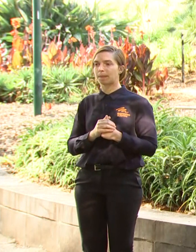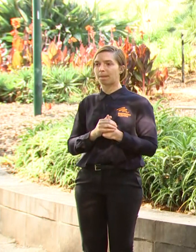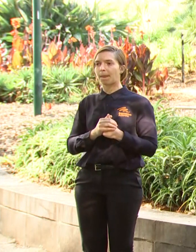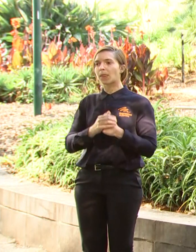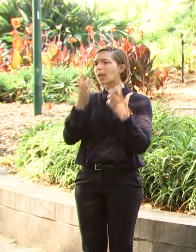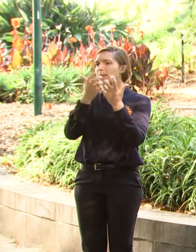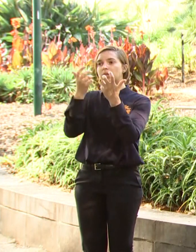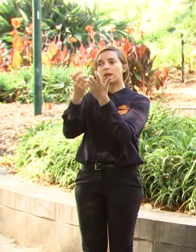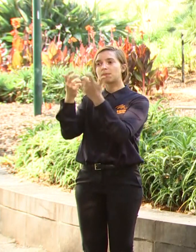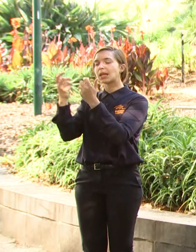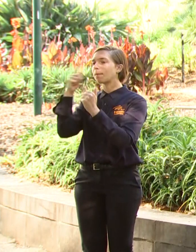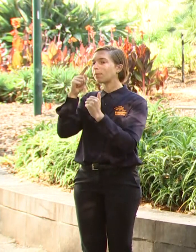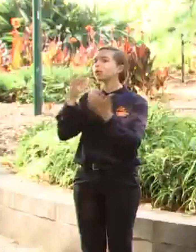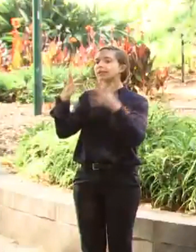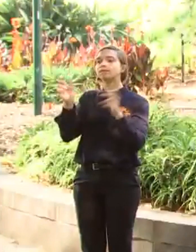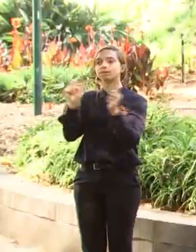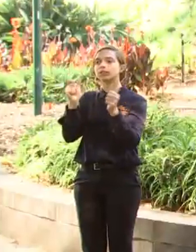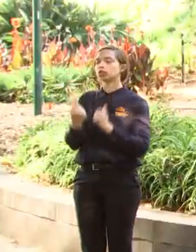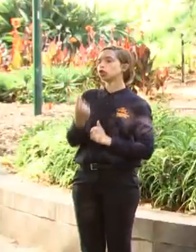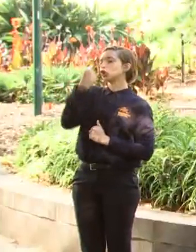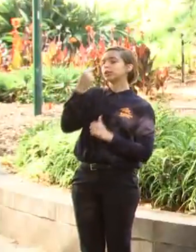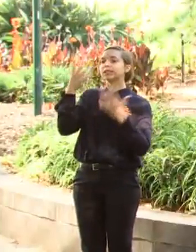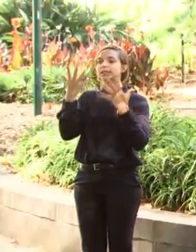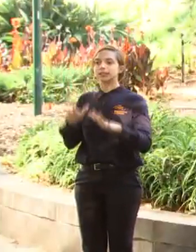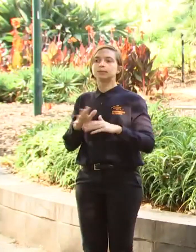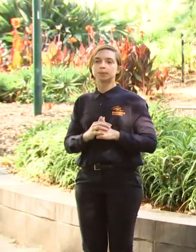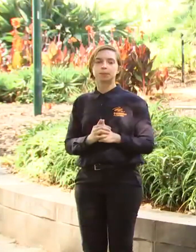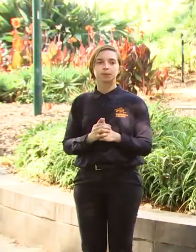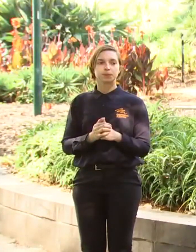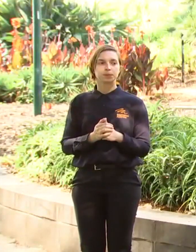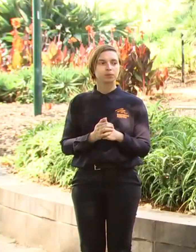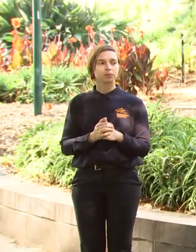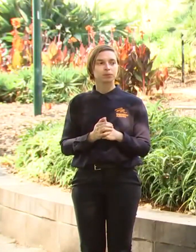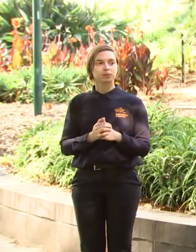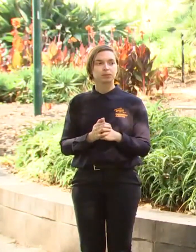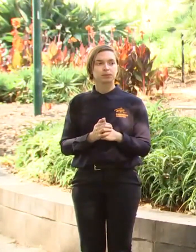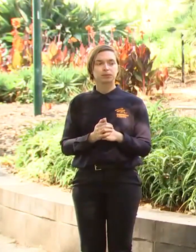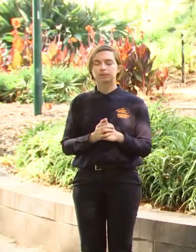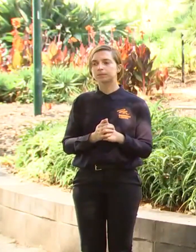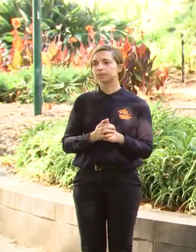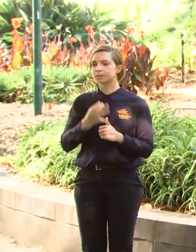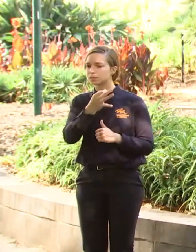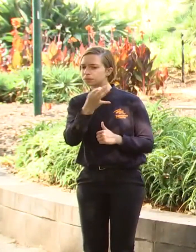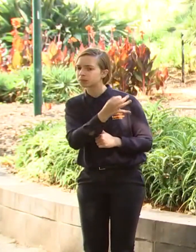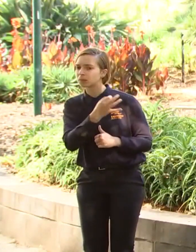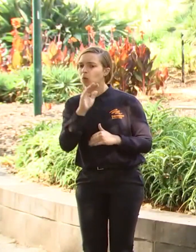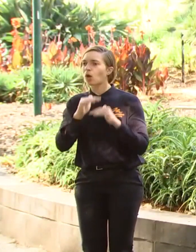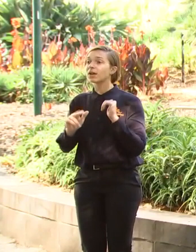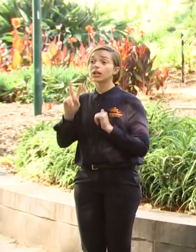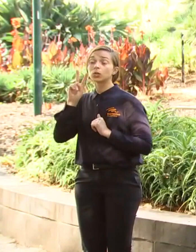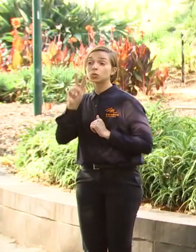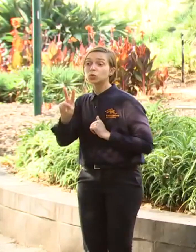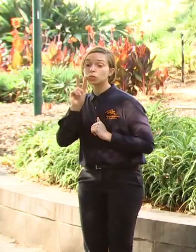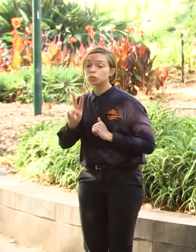if we can get you some of that information, if not today then tomorrow, then we're more than happy to do that. 2 days ago, Professor Cheng said that the Vermont South guy's